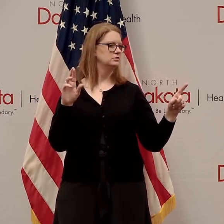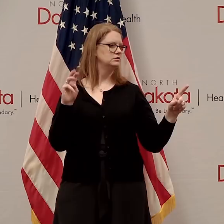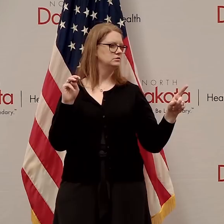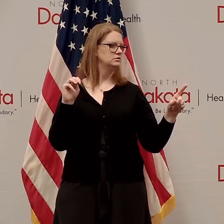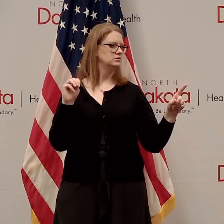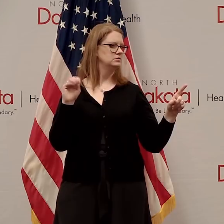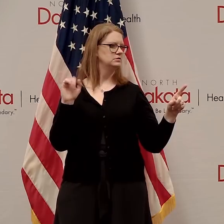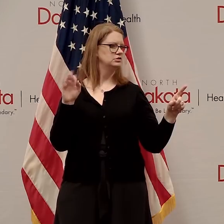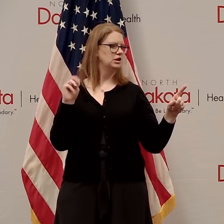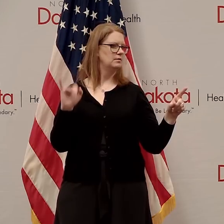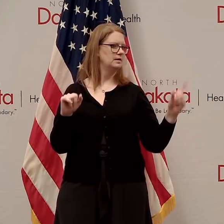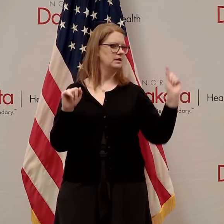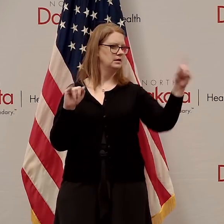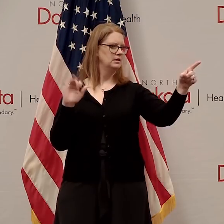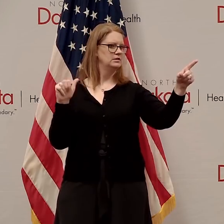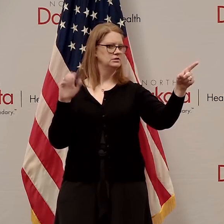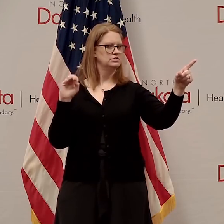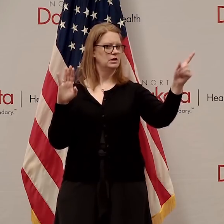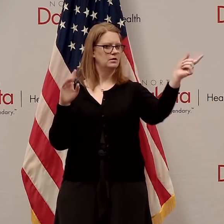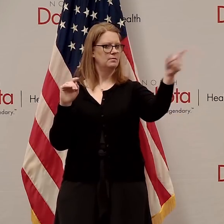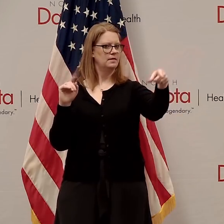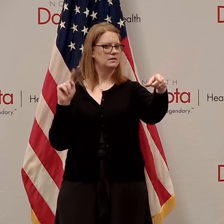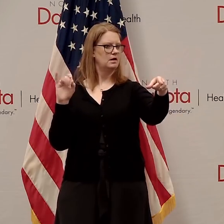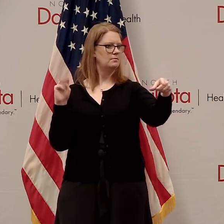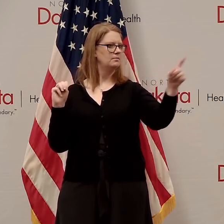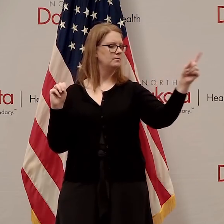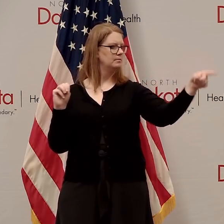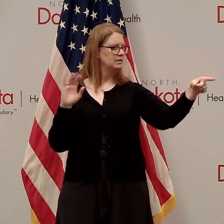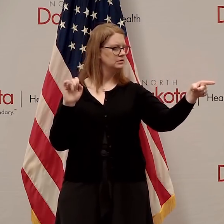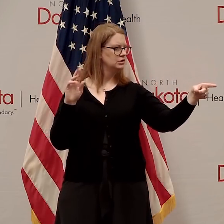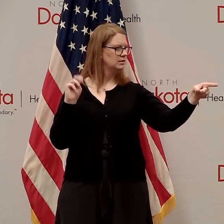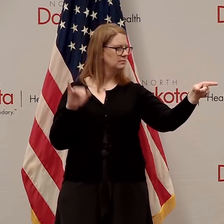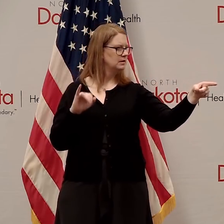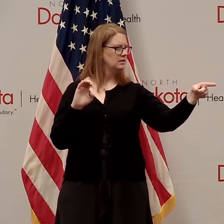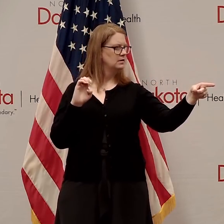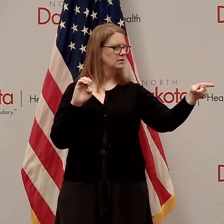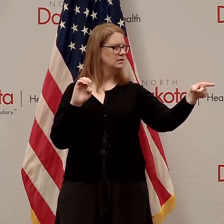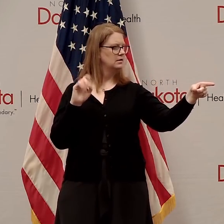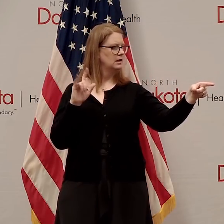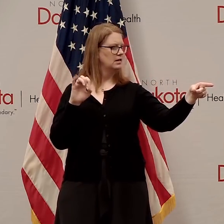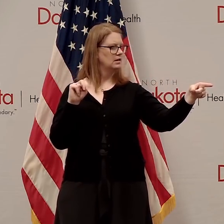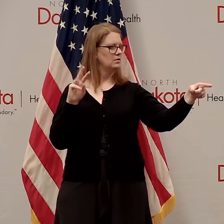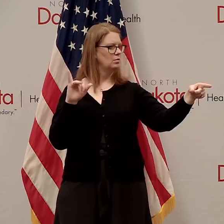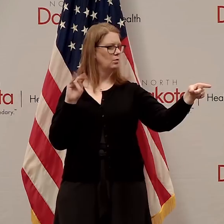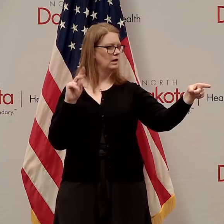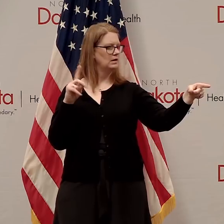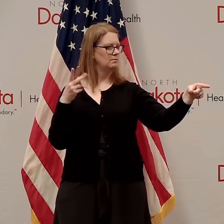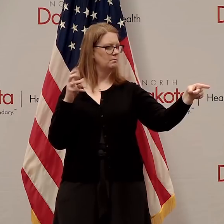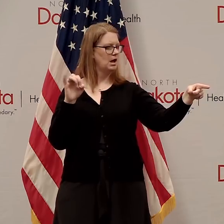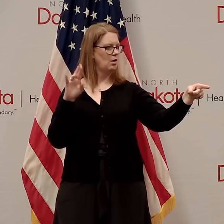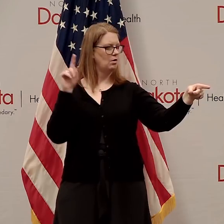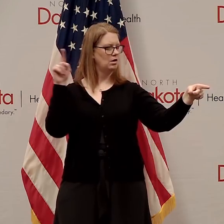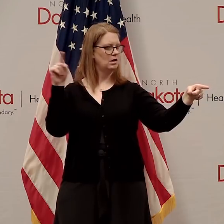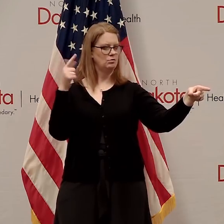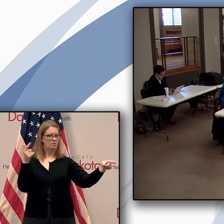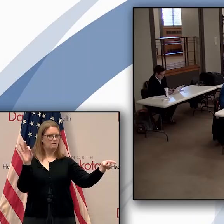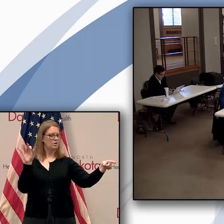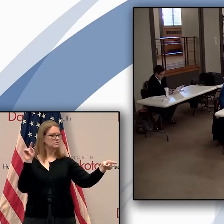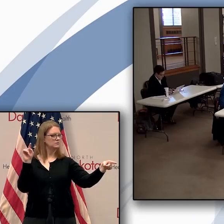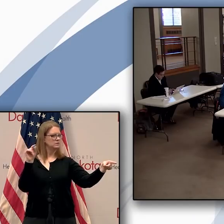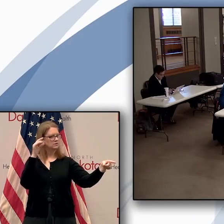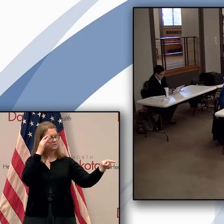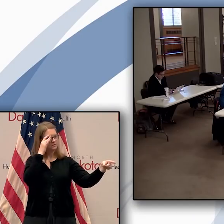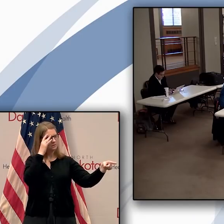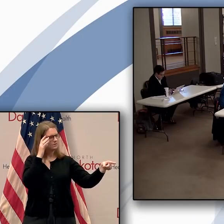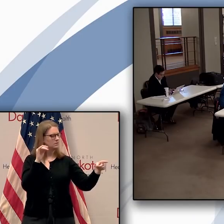We'll go with Jeremy and then Jacob and then Tom. The LM Wind Power facility, the cases there. It was